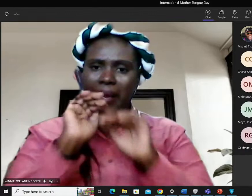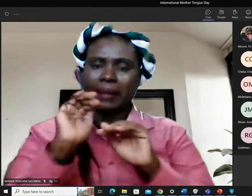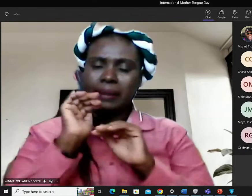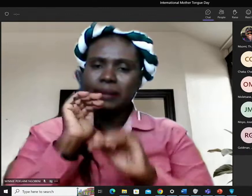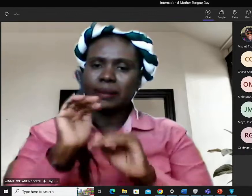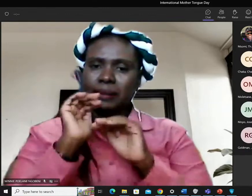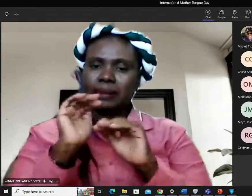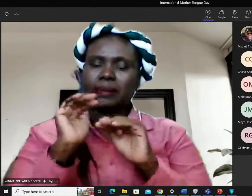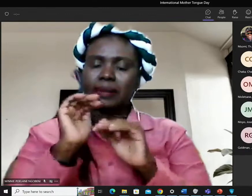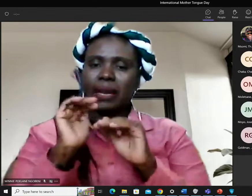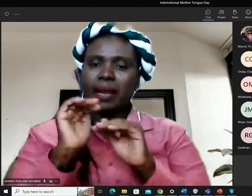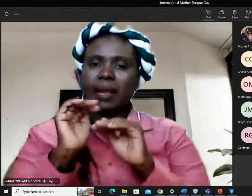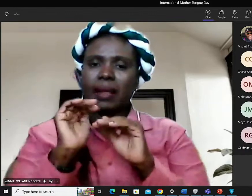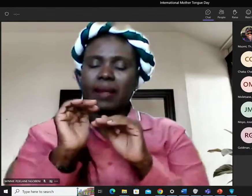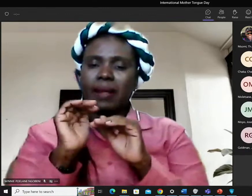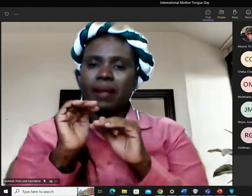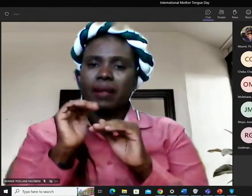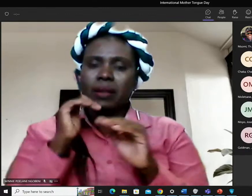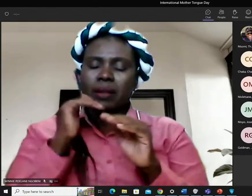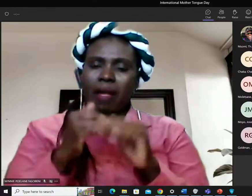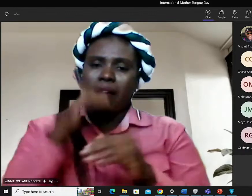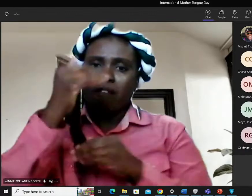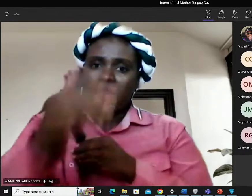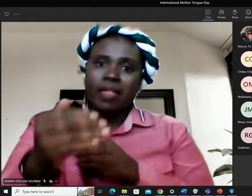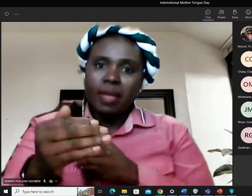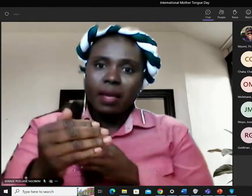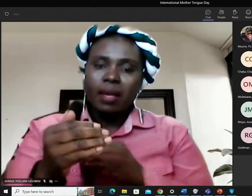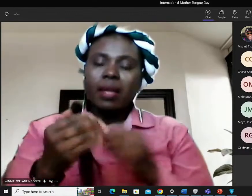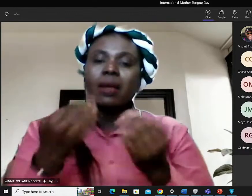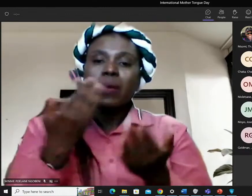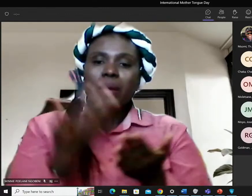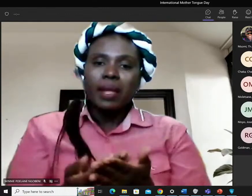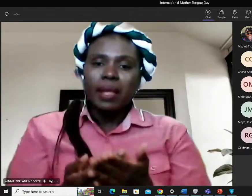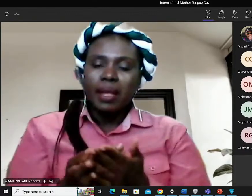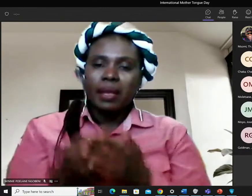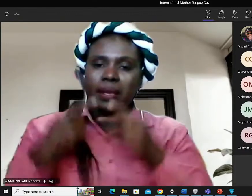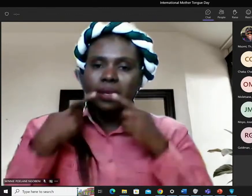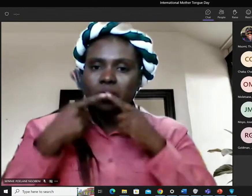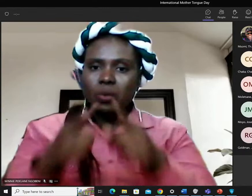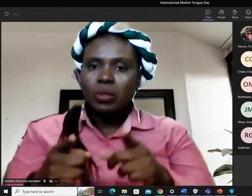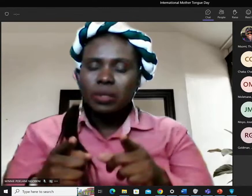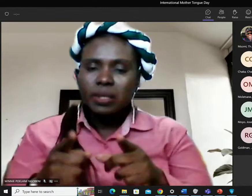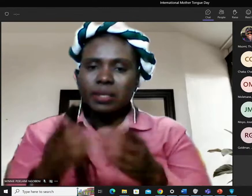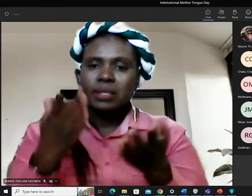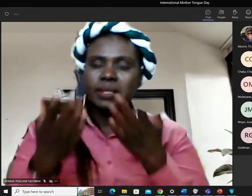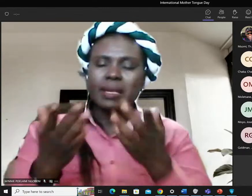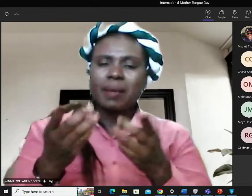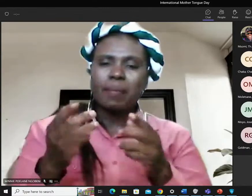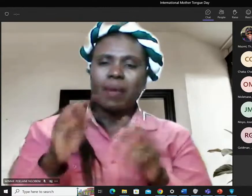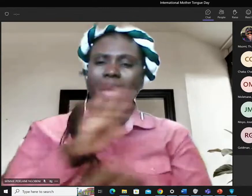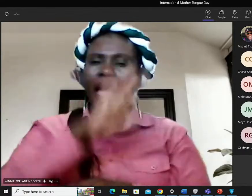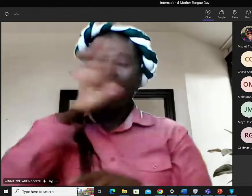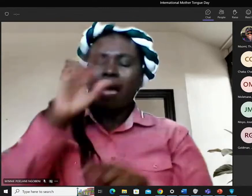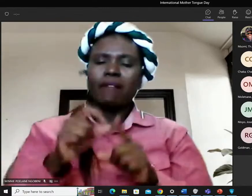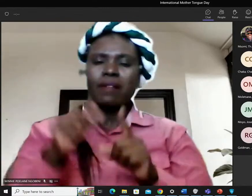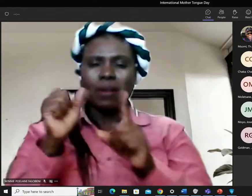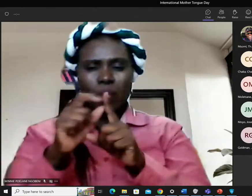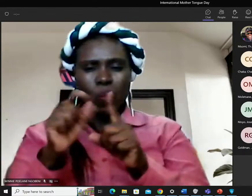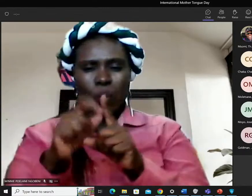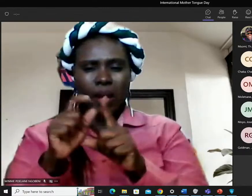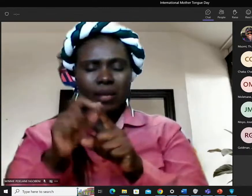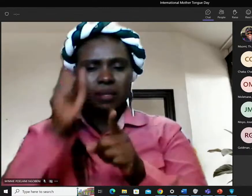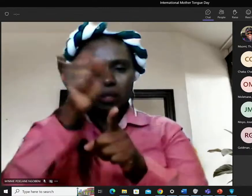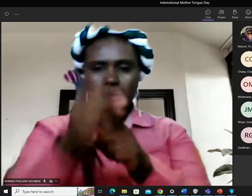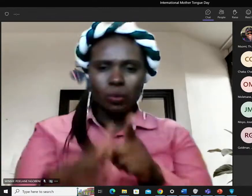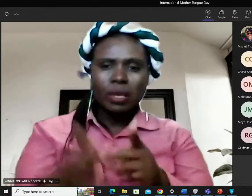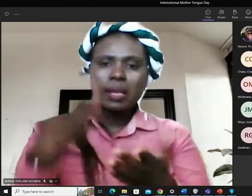now let's actually introduce some African terminologies that students are able to relate with. So we are